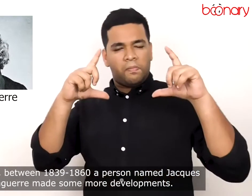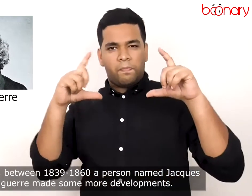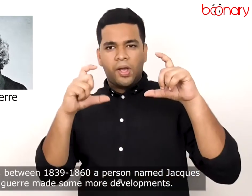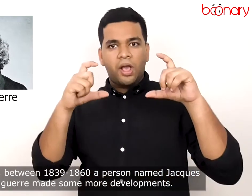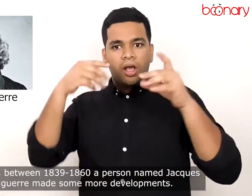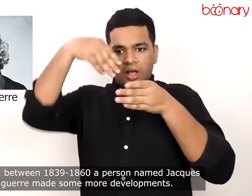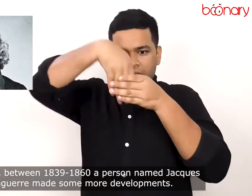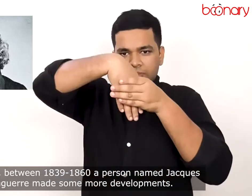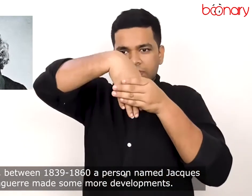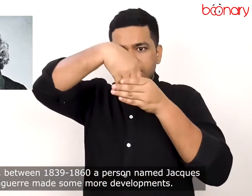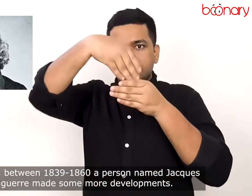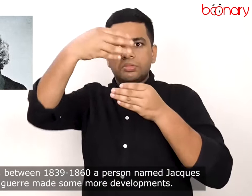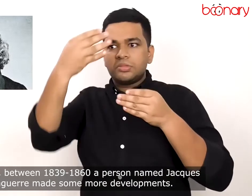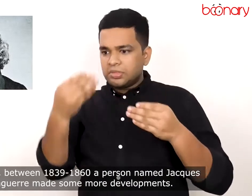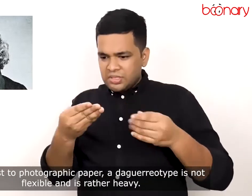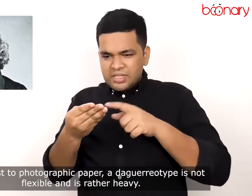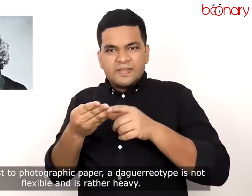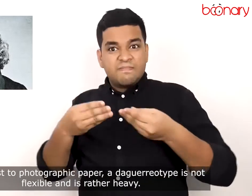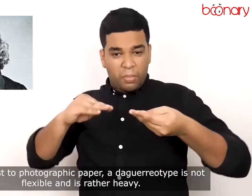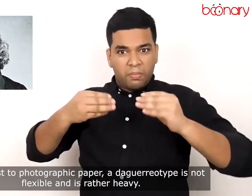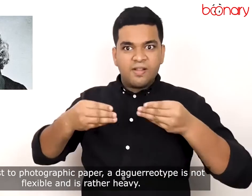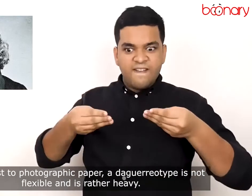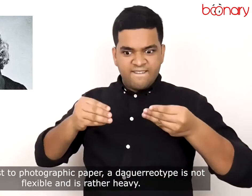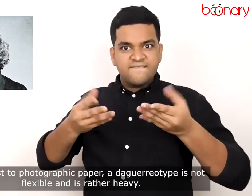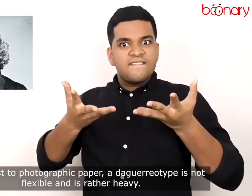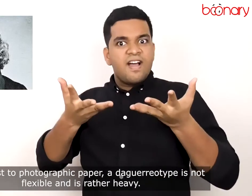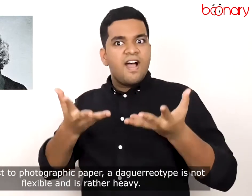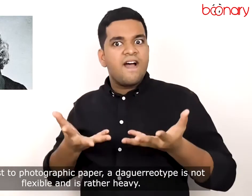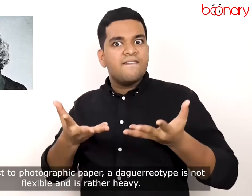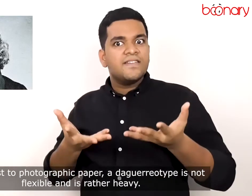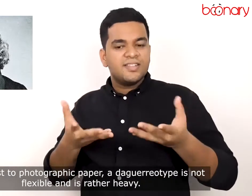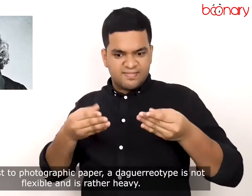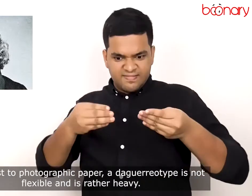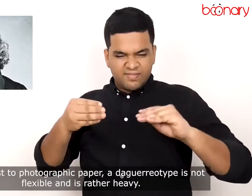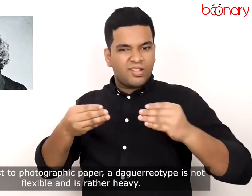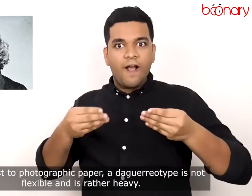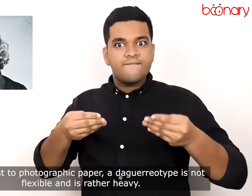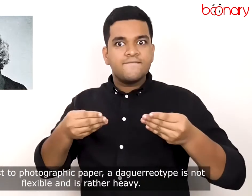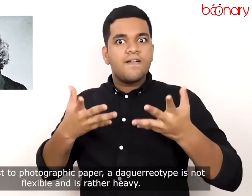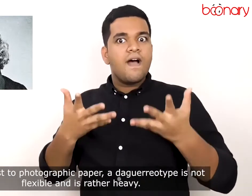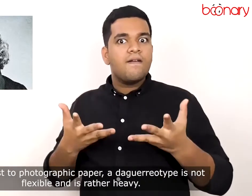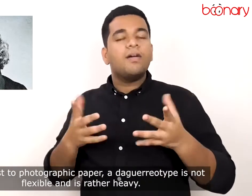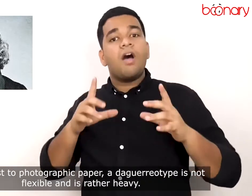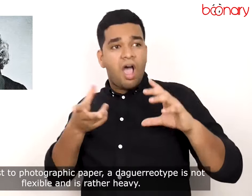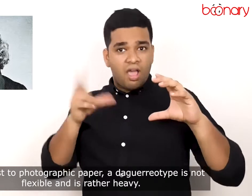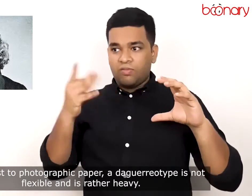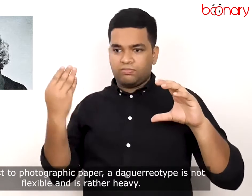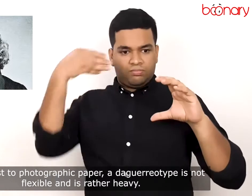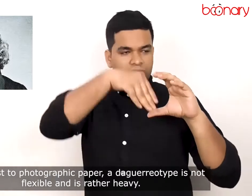made some more developments. In contrast to photographic paper, a daguerreotype is not flexible